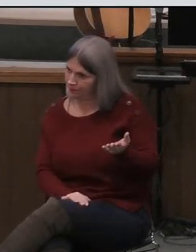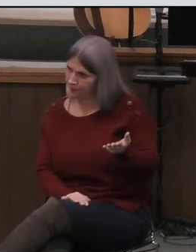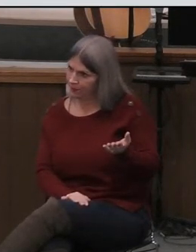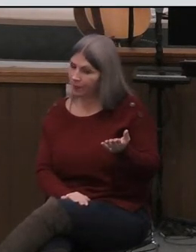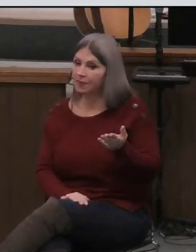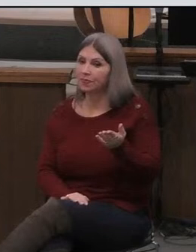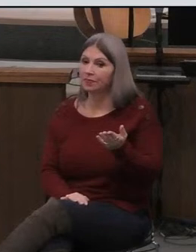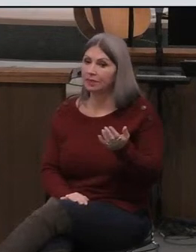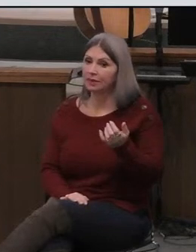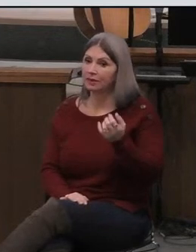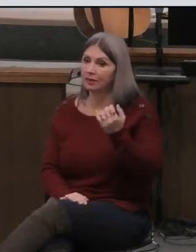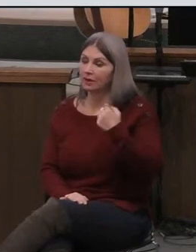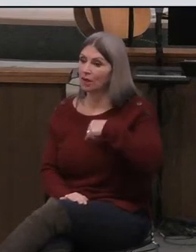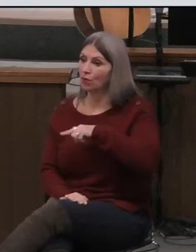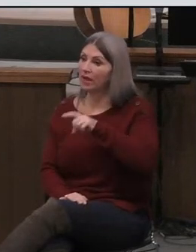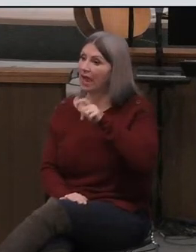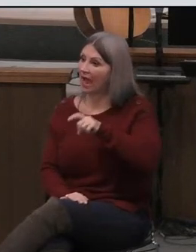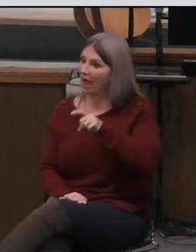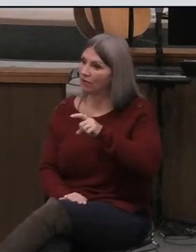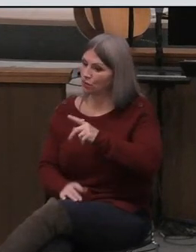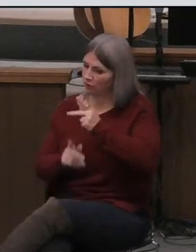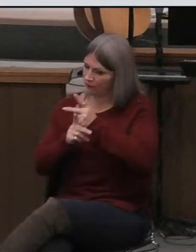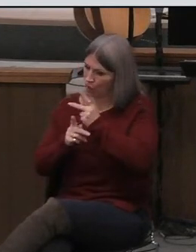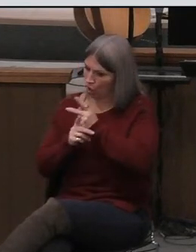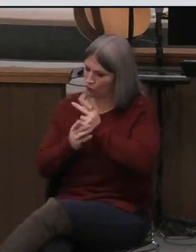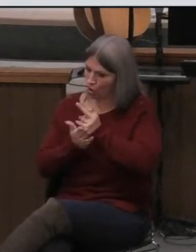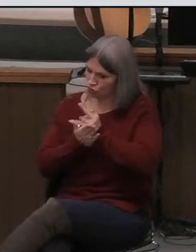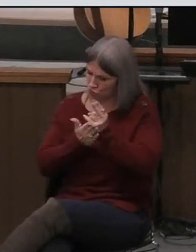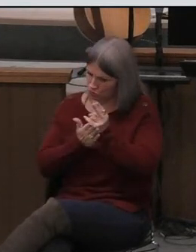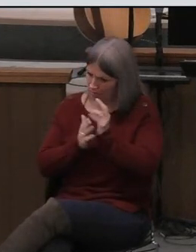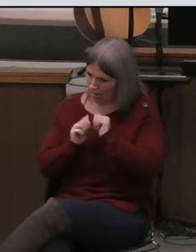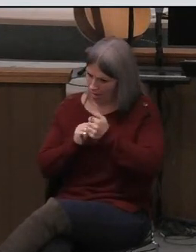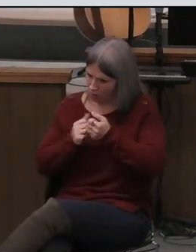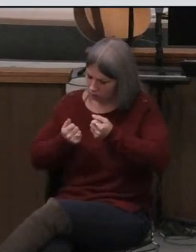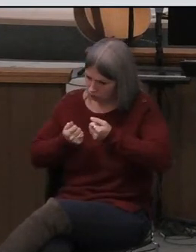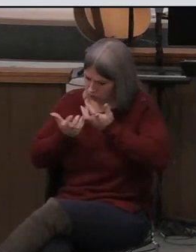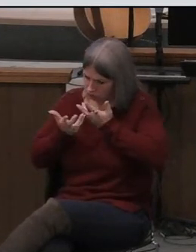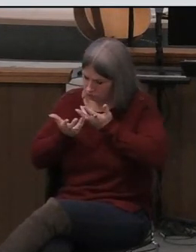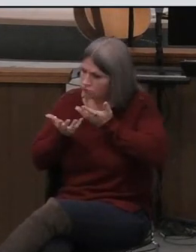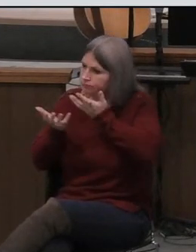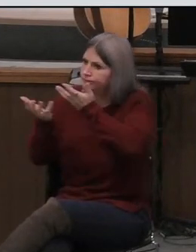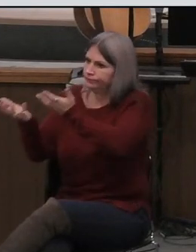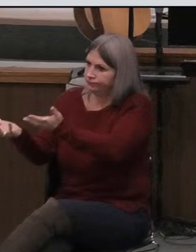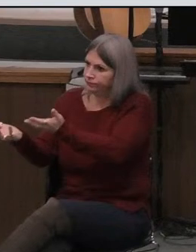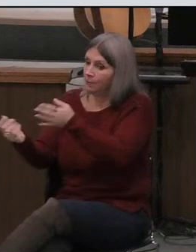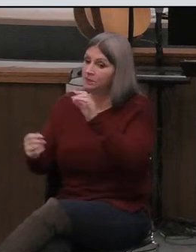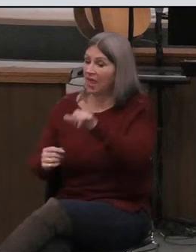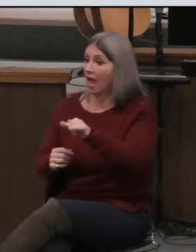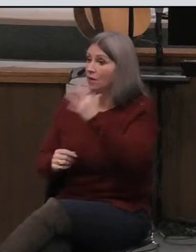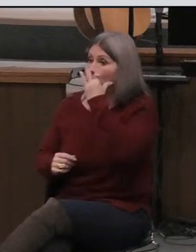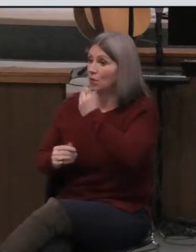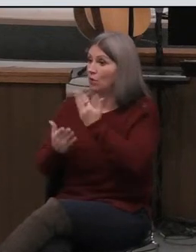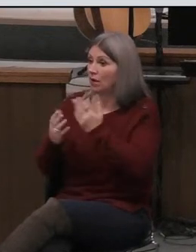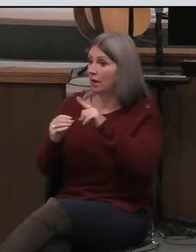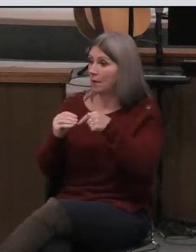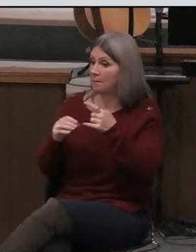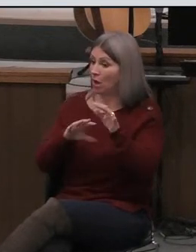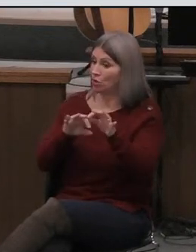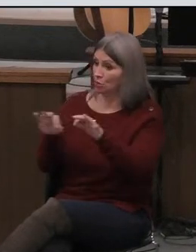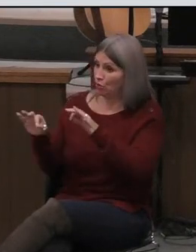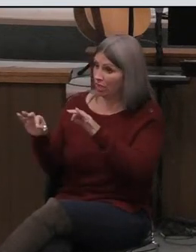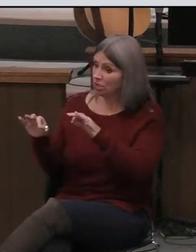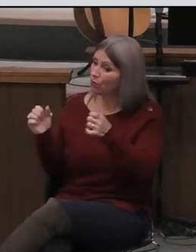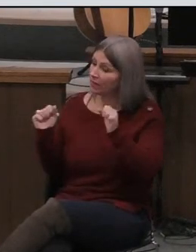And a careful incalculation of the truth. It is one of the duties of the ministry to